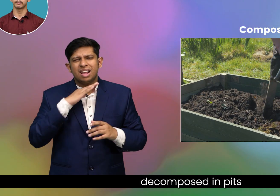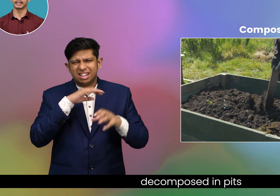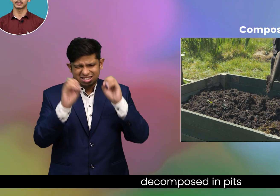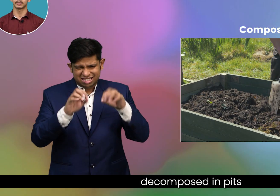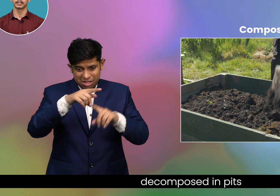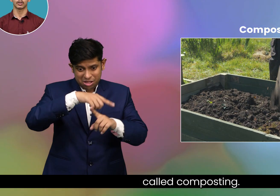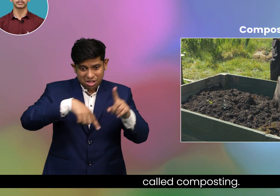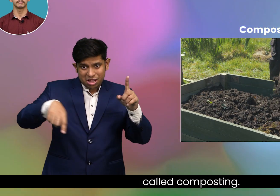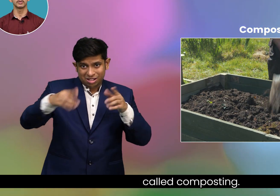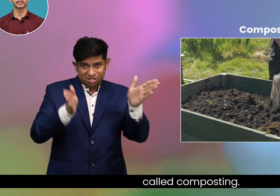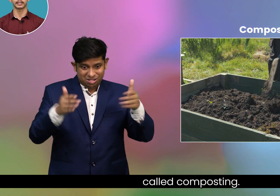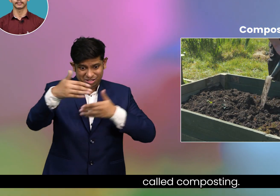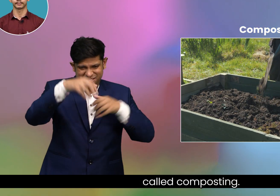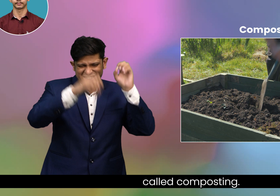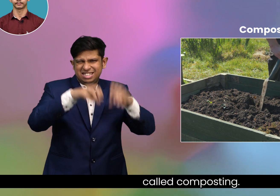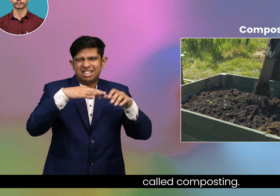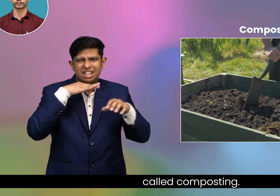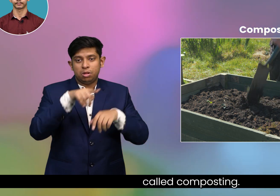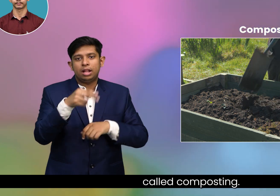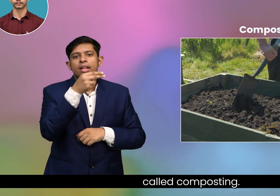Decomposed in pits called composting.